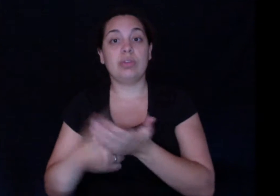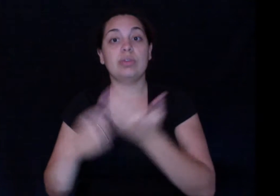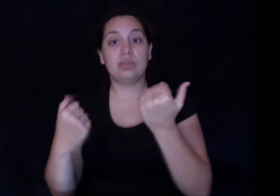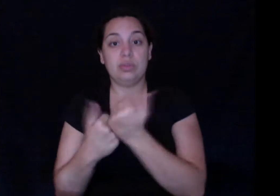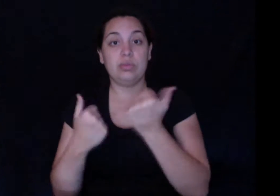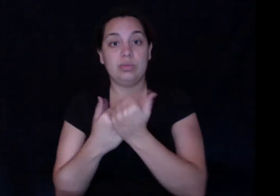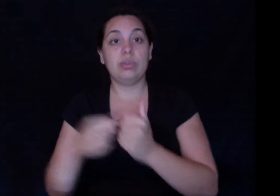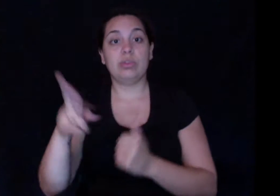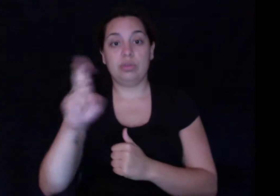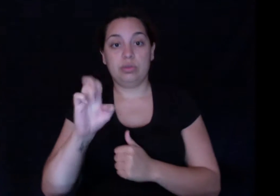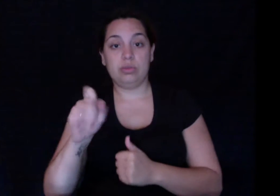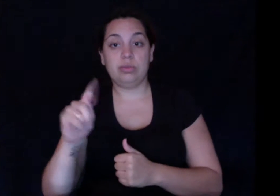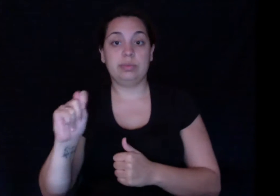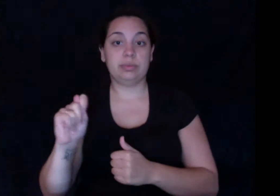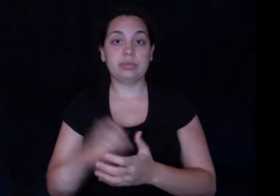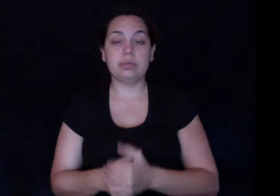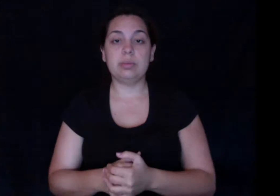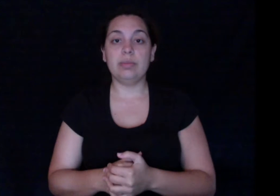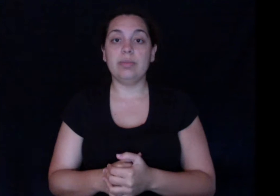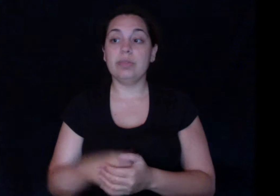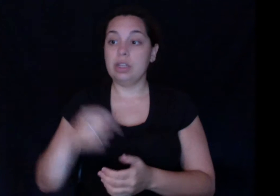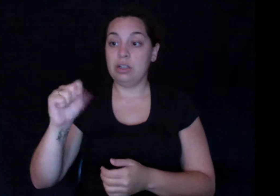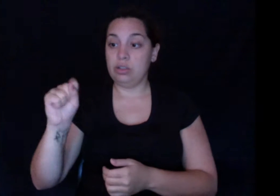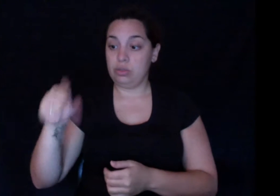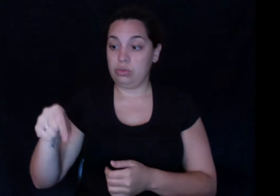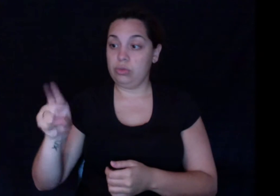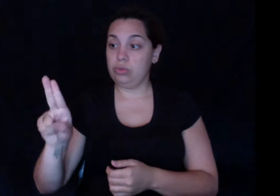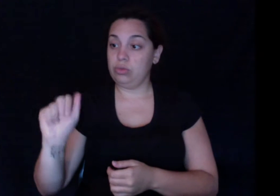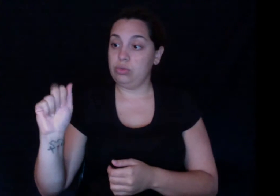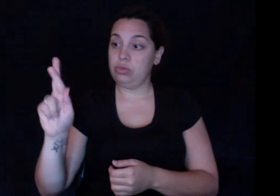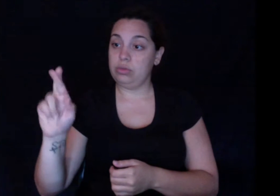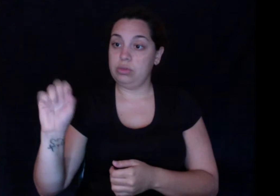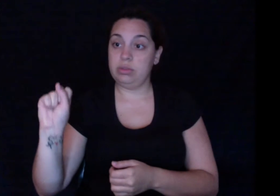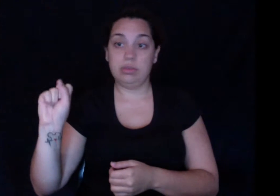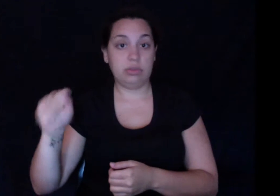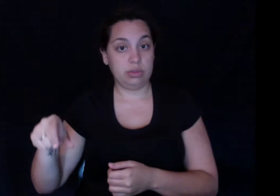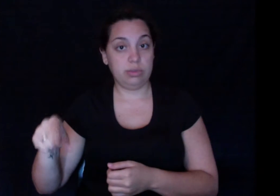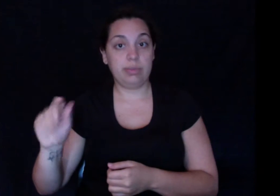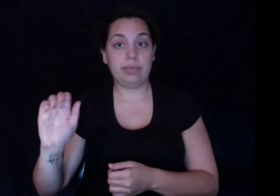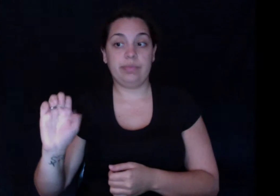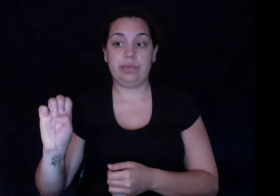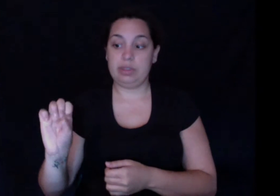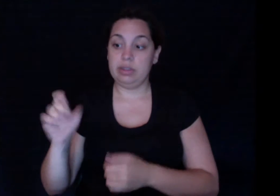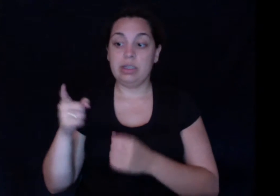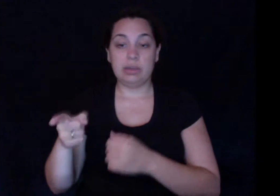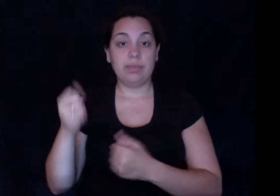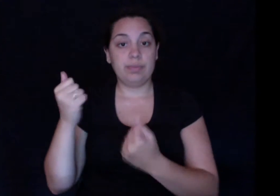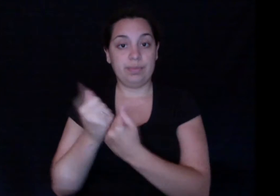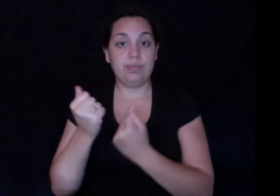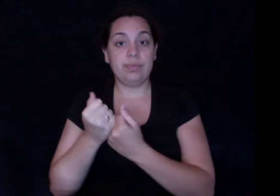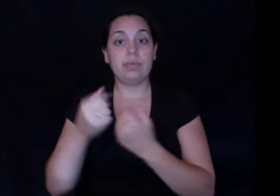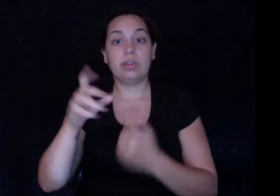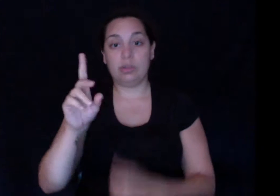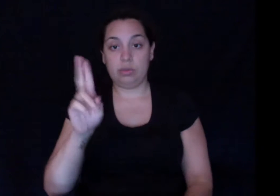Squarespace designs are extremely user-friendly. Their drag-and-drop templates are easy to use, and they have everything you could ever need. I'll put it this way.